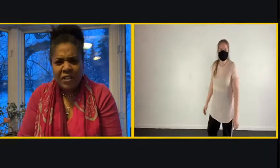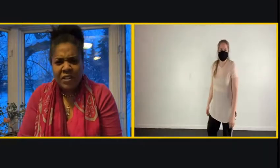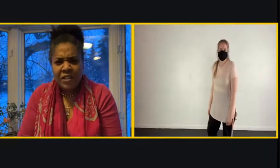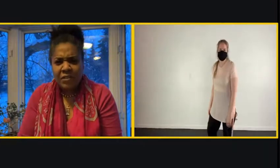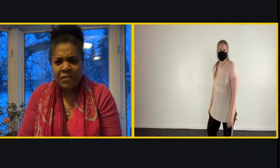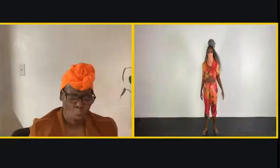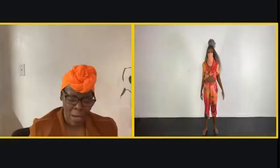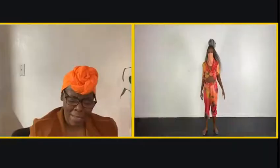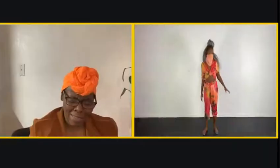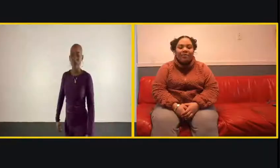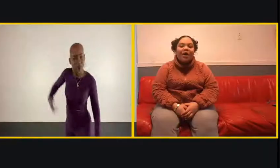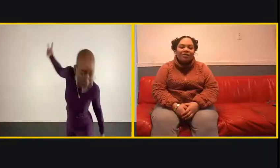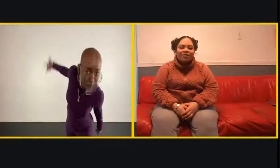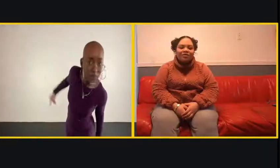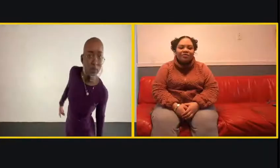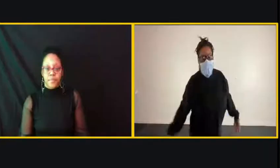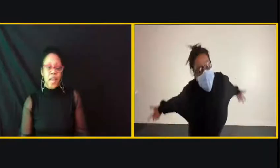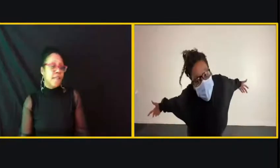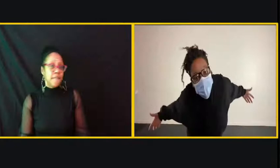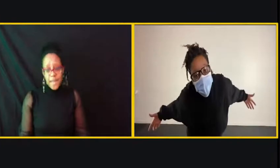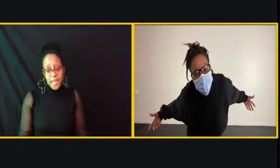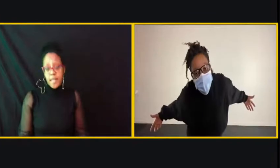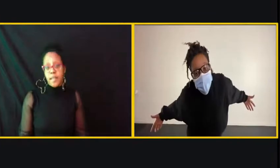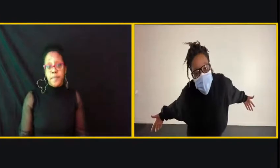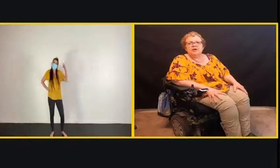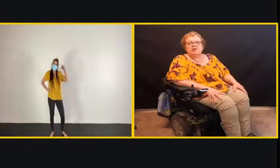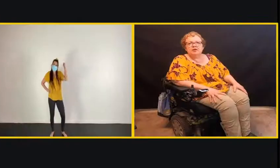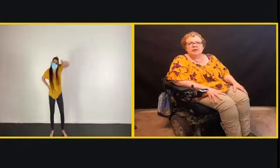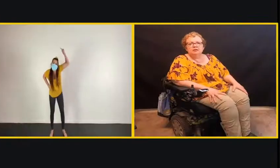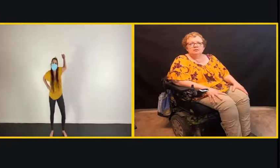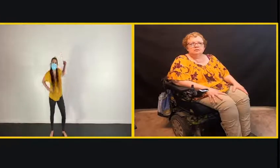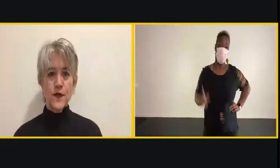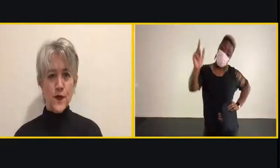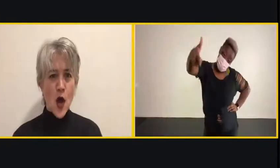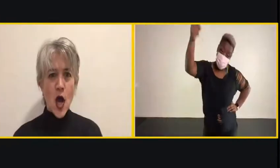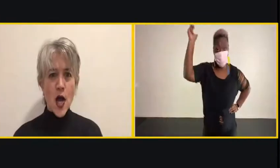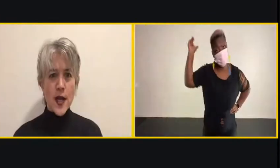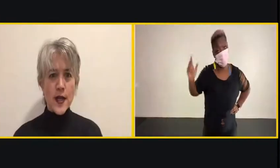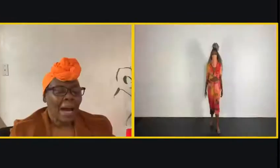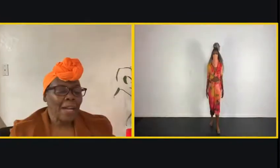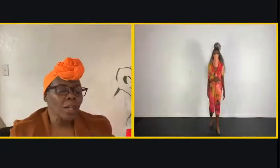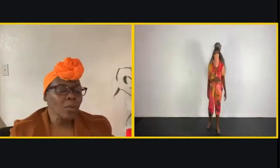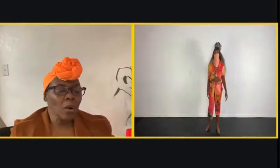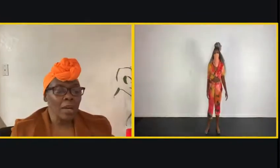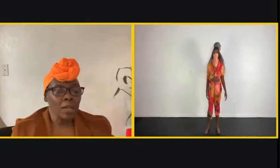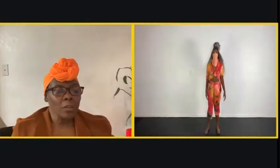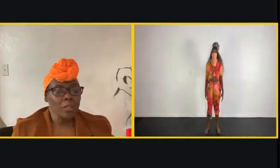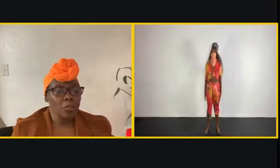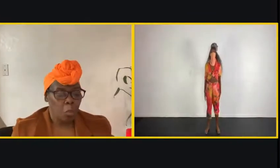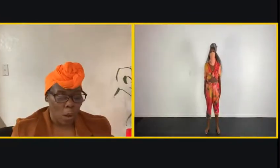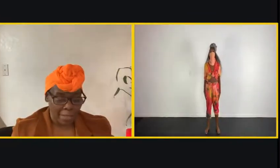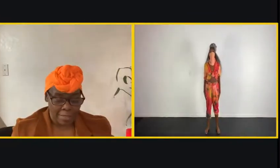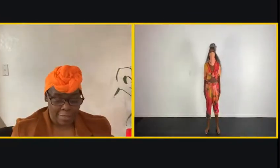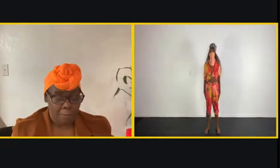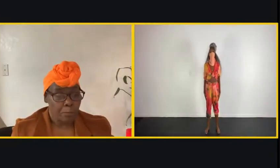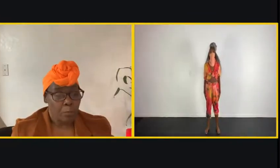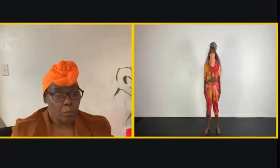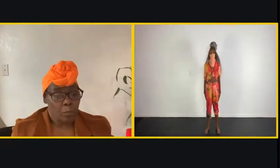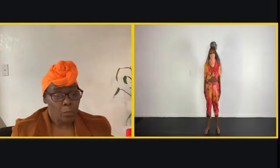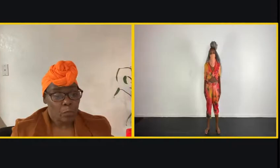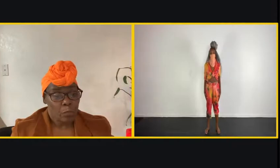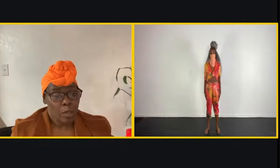You charlatan. What? Imposter. Fake. Phony. Fraud. I hear it all echoing